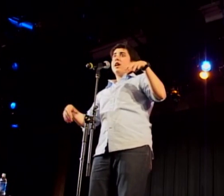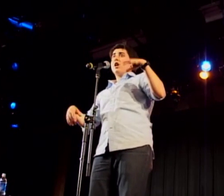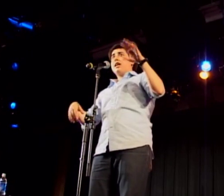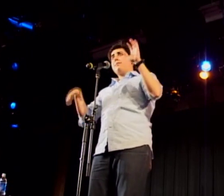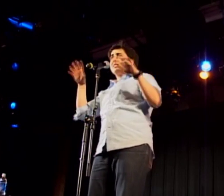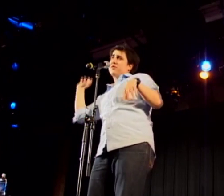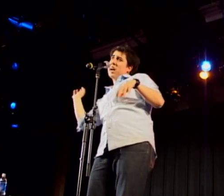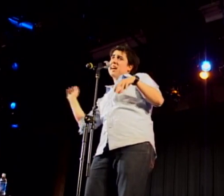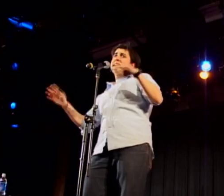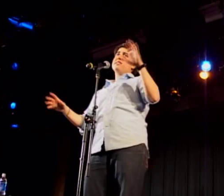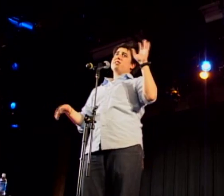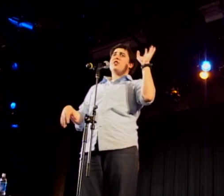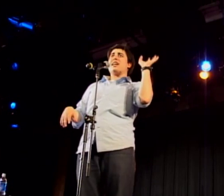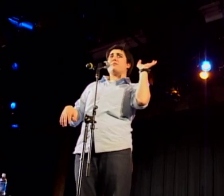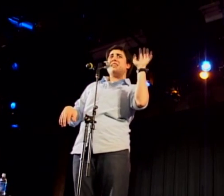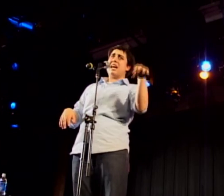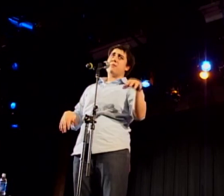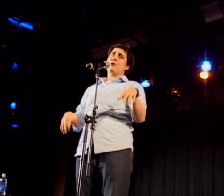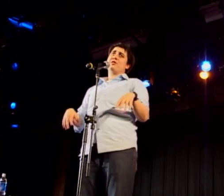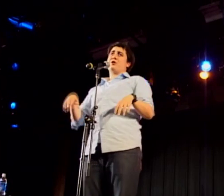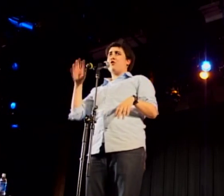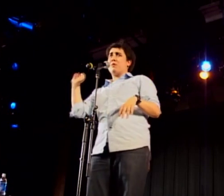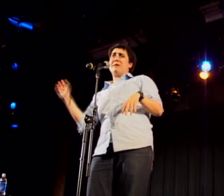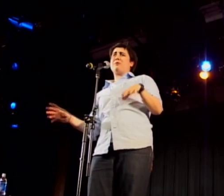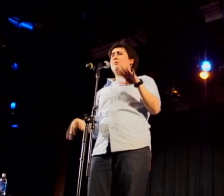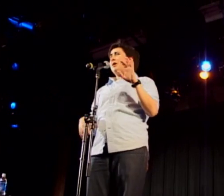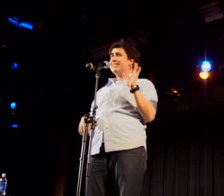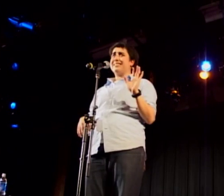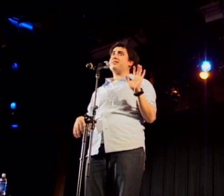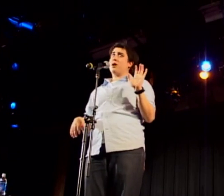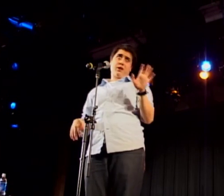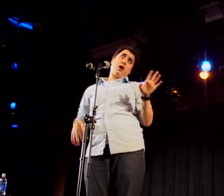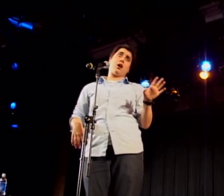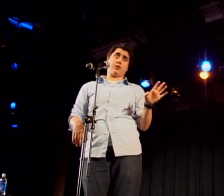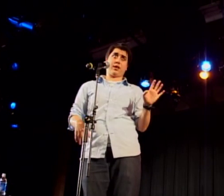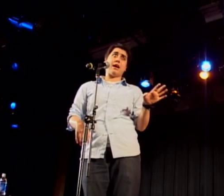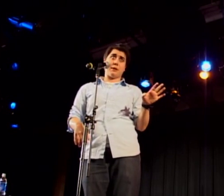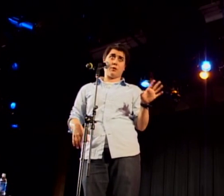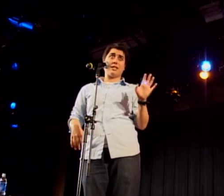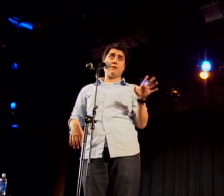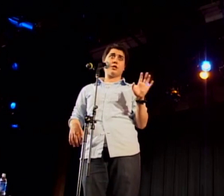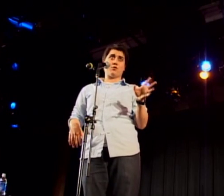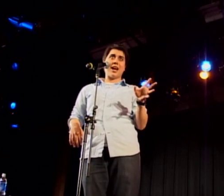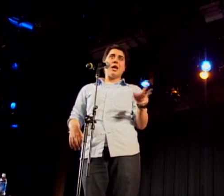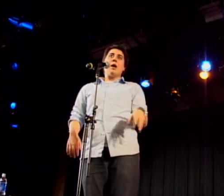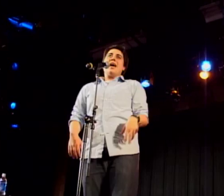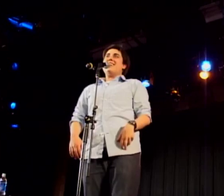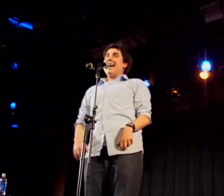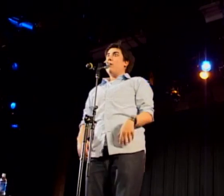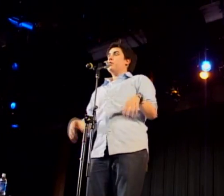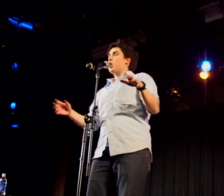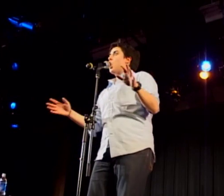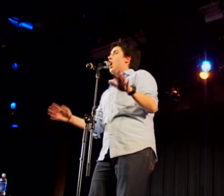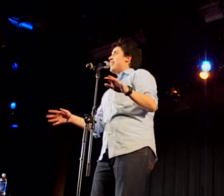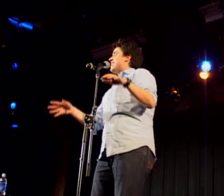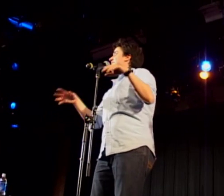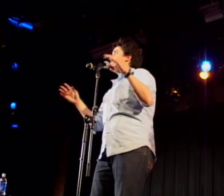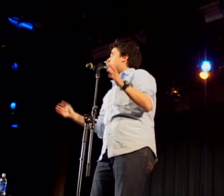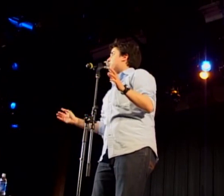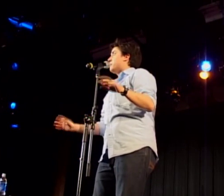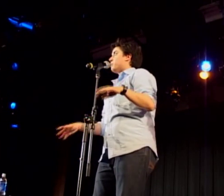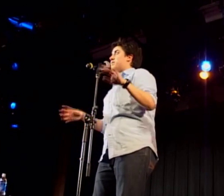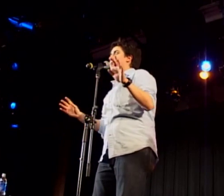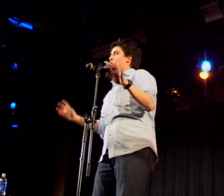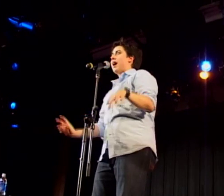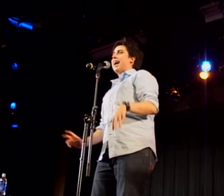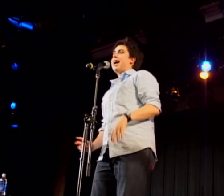people everywhere, like best friends, they're like neighbors, they're normal people. What is going on with the gay people on television, right? And now we turn it on and it's